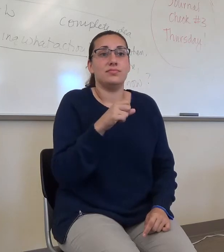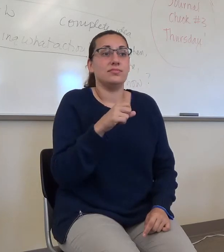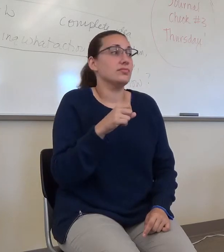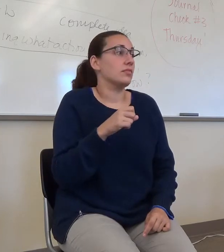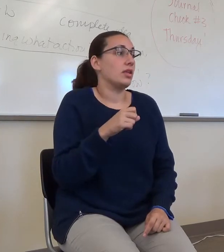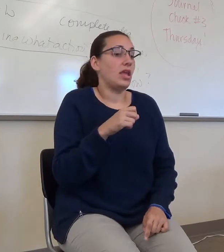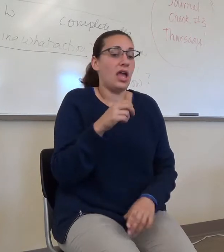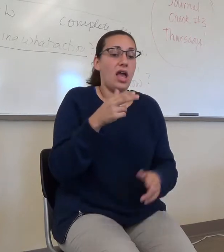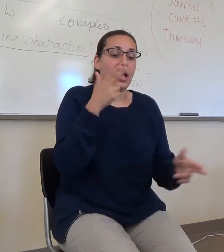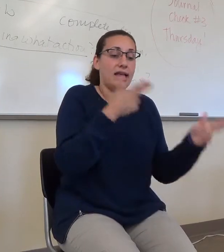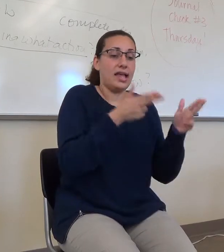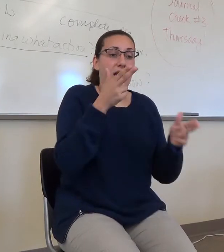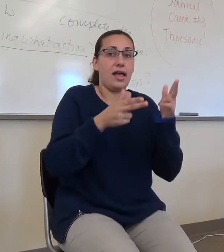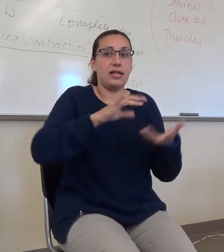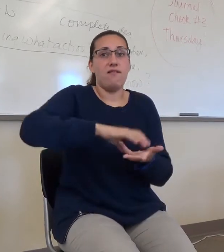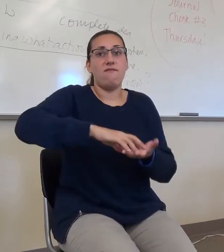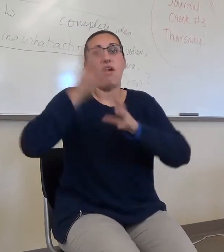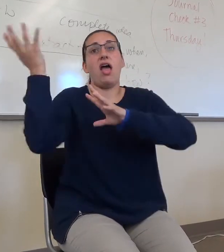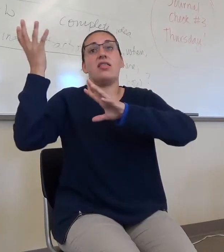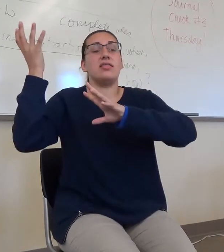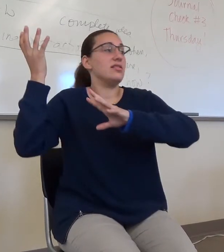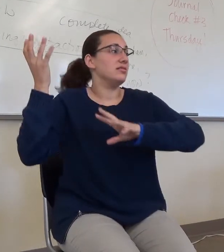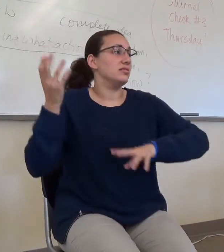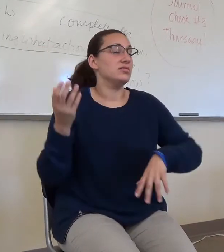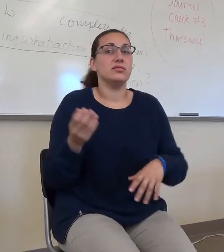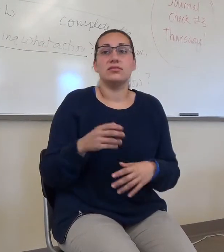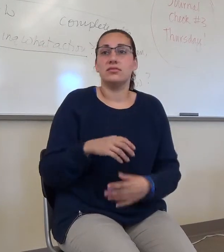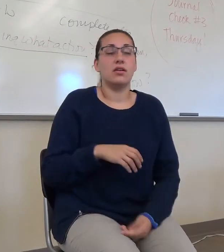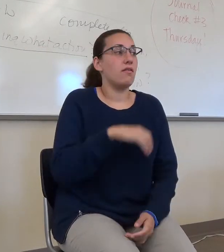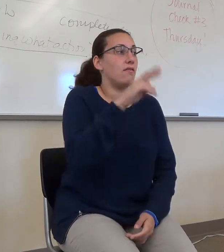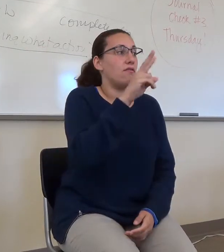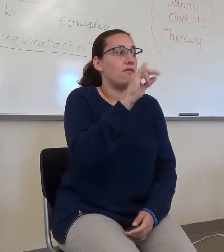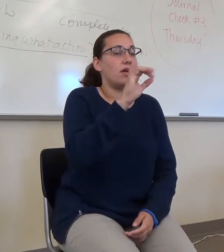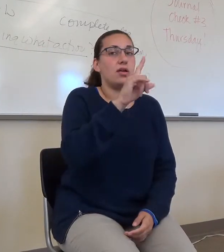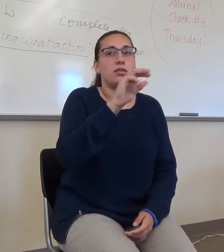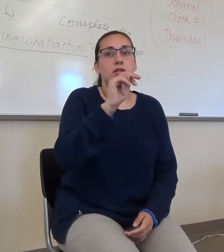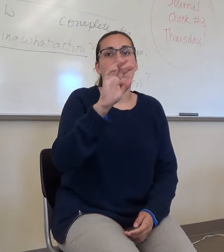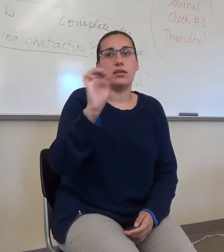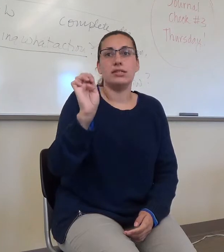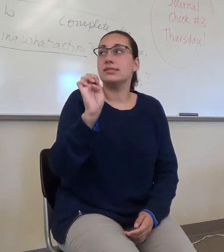gun violence, gun violence. Okay,